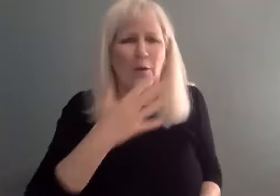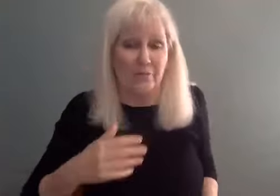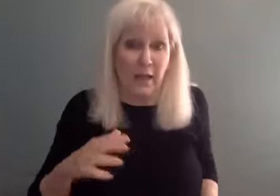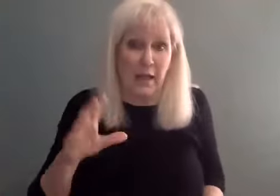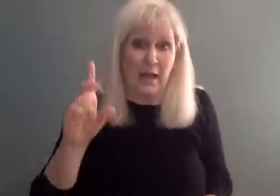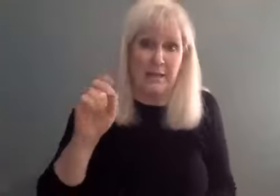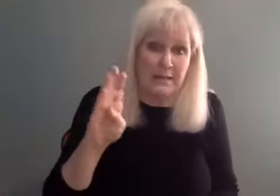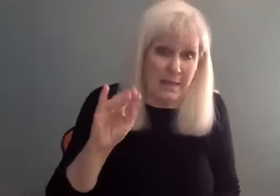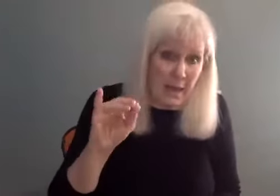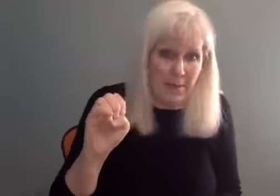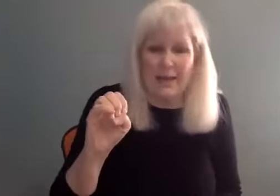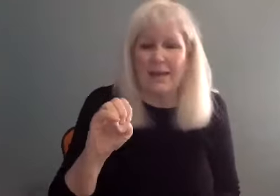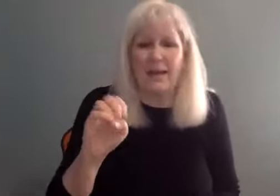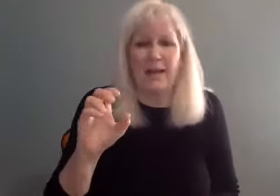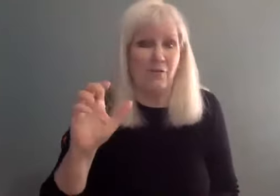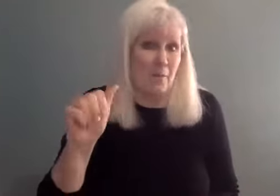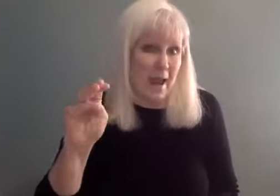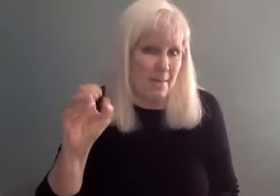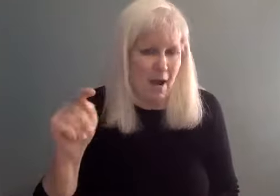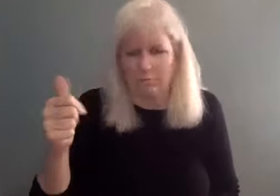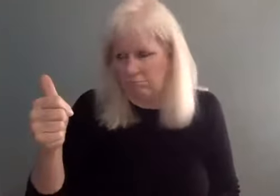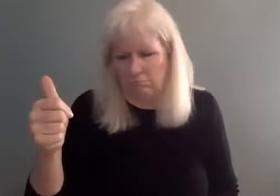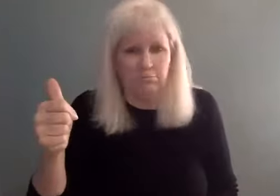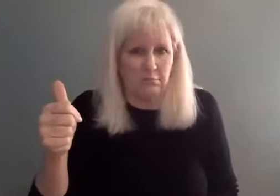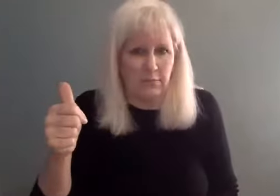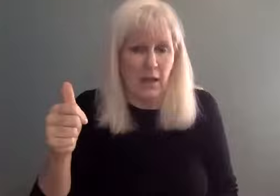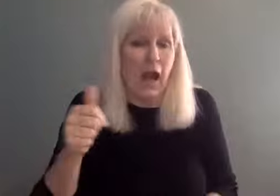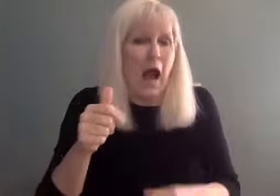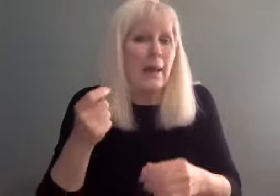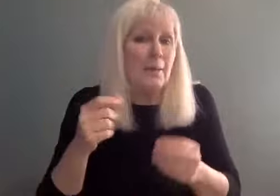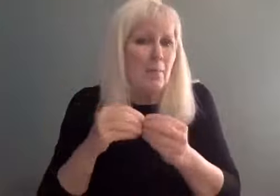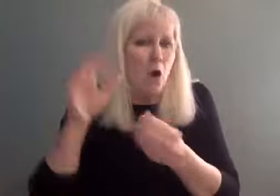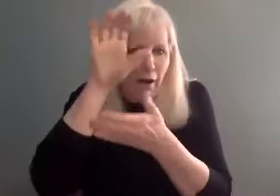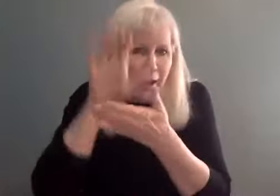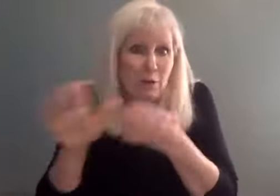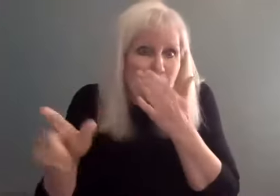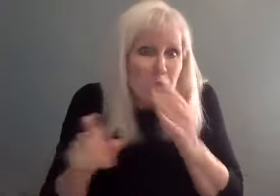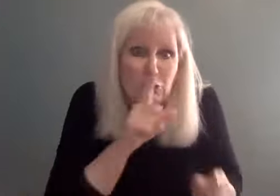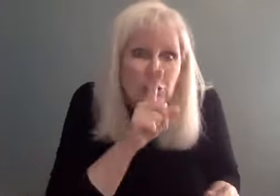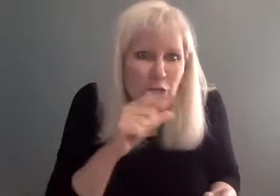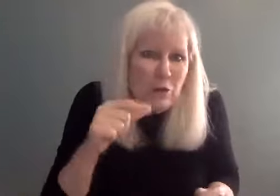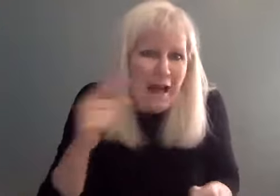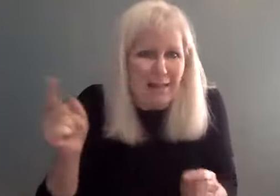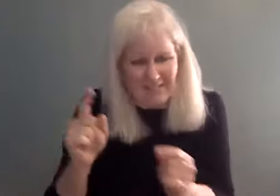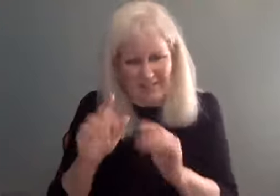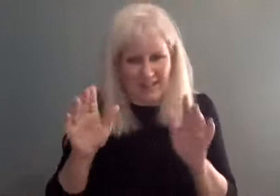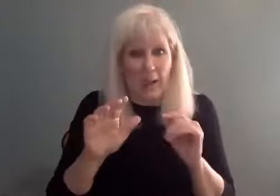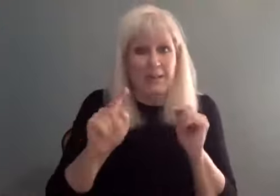I love Debbie. A little bit more than her husband, but don't tell him. And Tina, I love you, Tina.